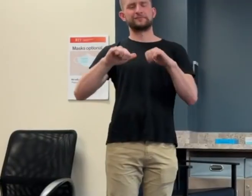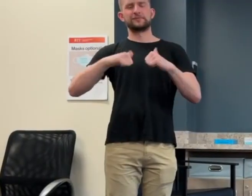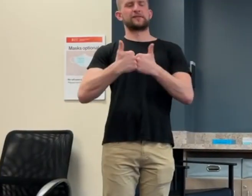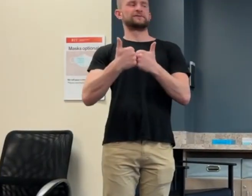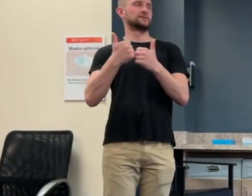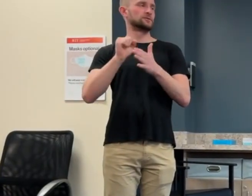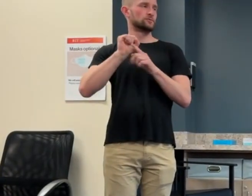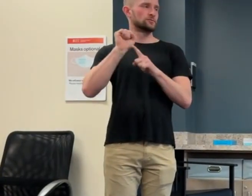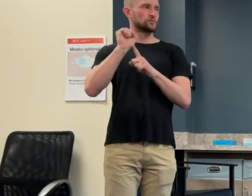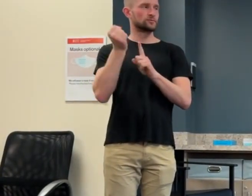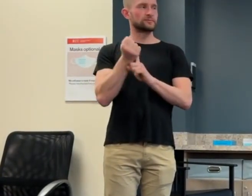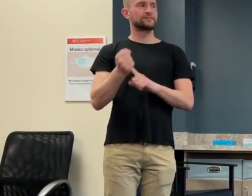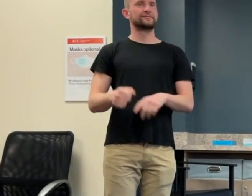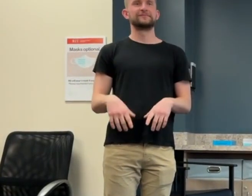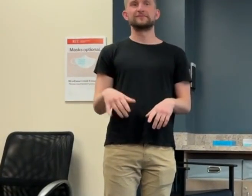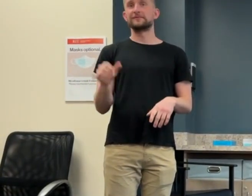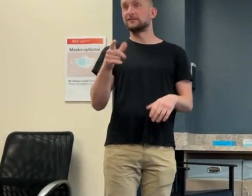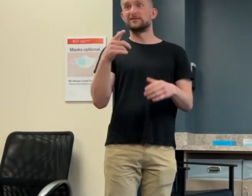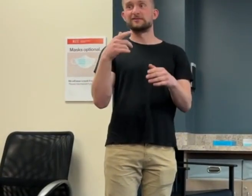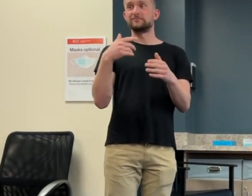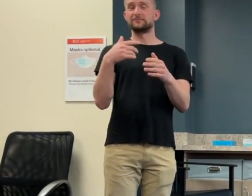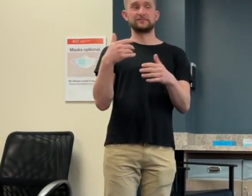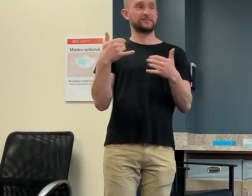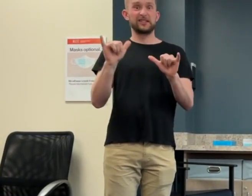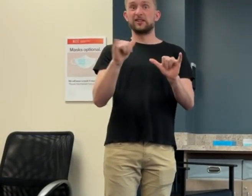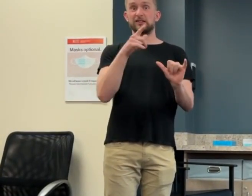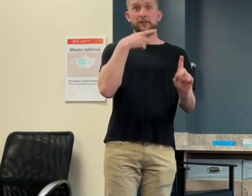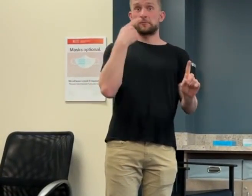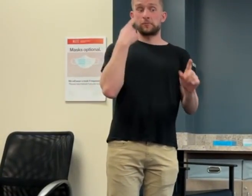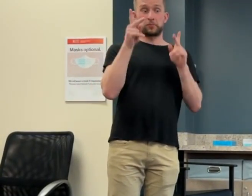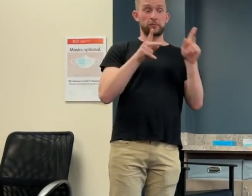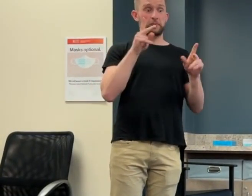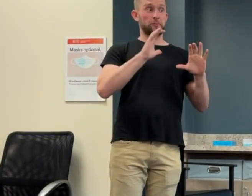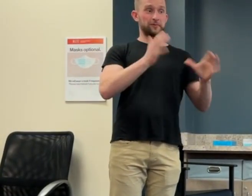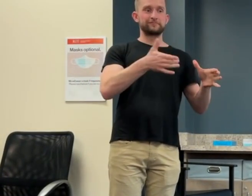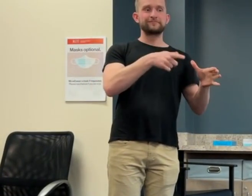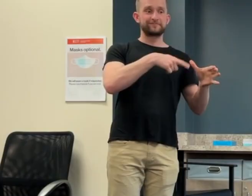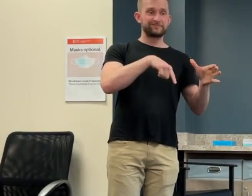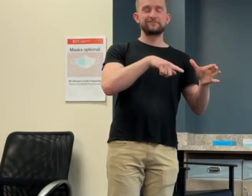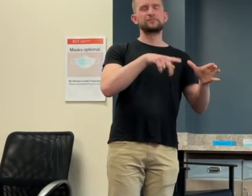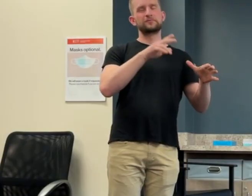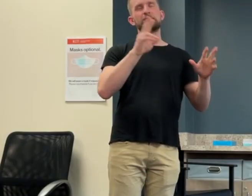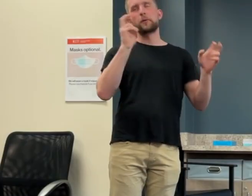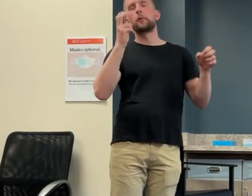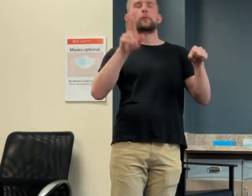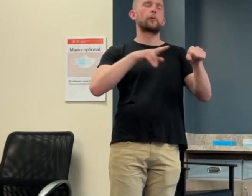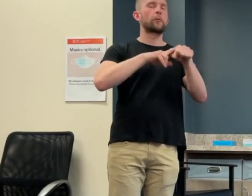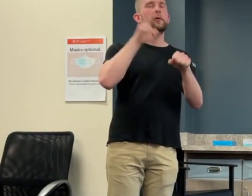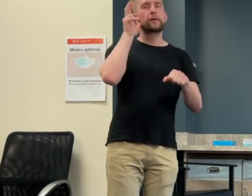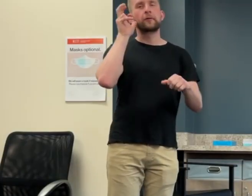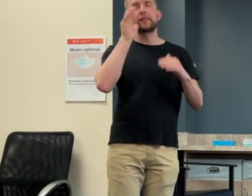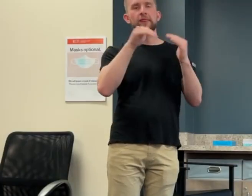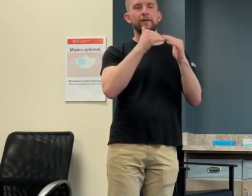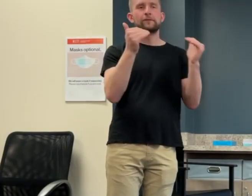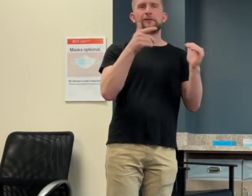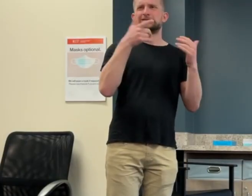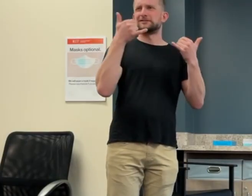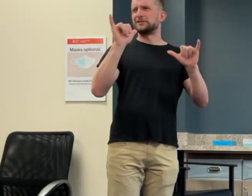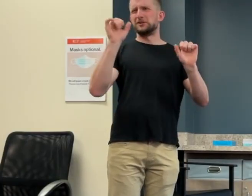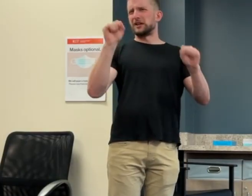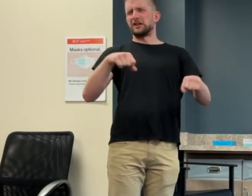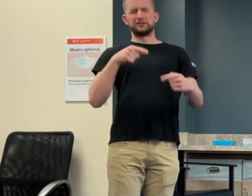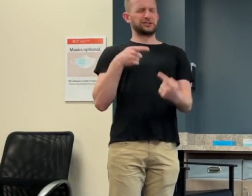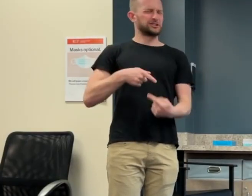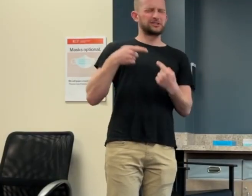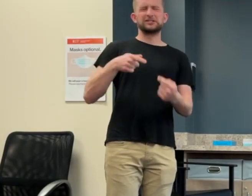normal hearing listeners, if you can consider anything normal, don't know that you can, but even for normal hearing listeners, listening in noise is a difficult thing to do.